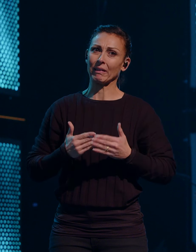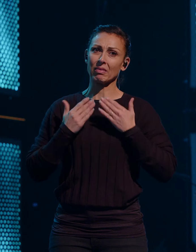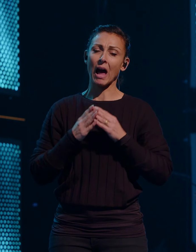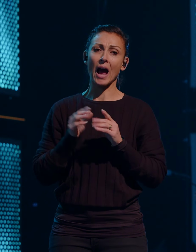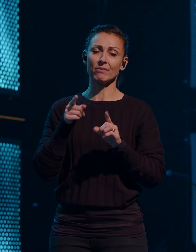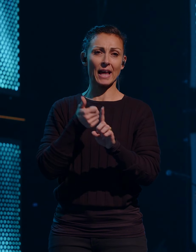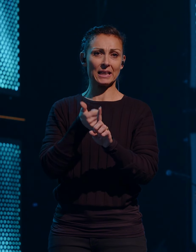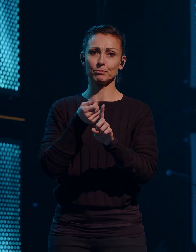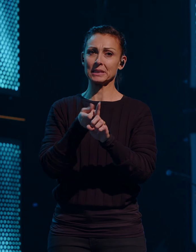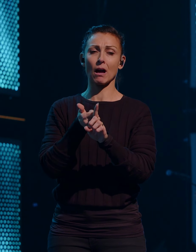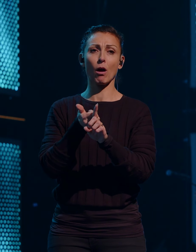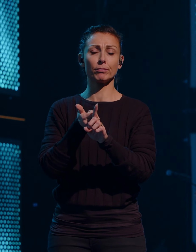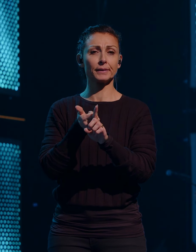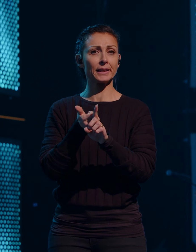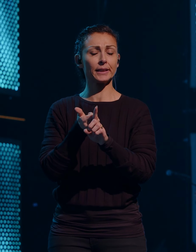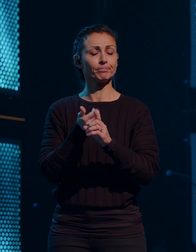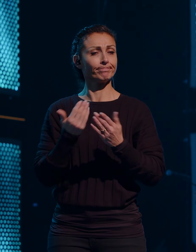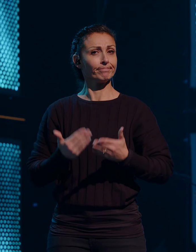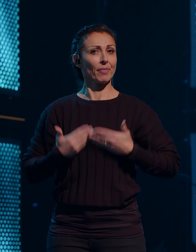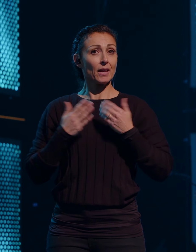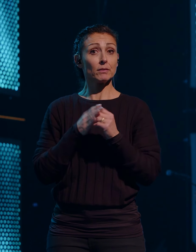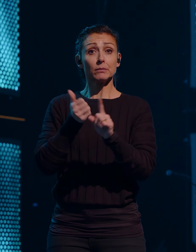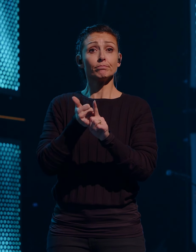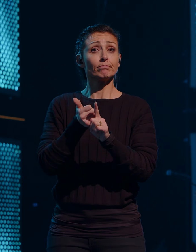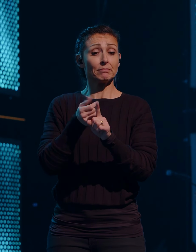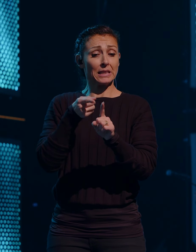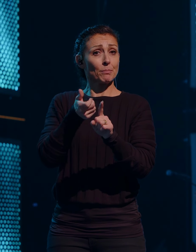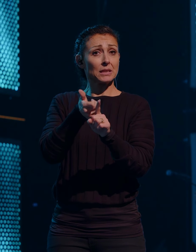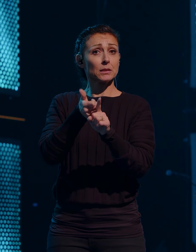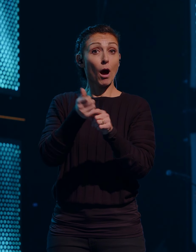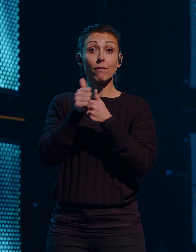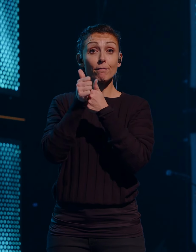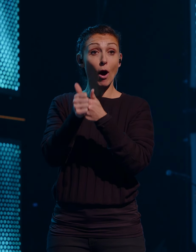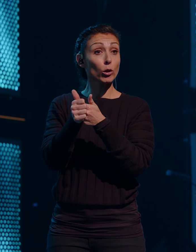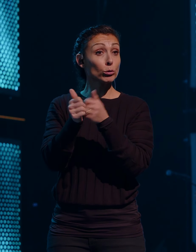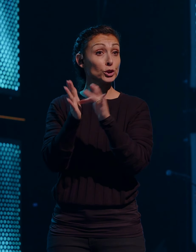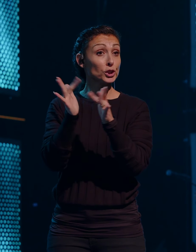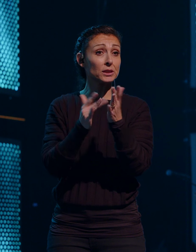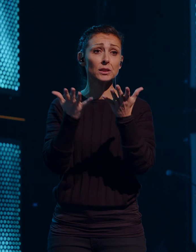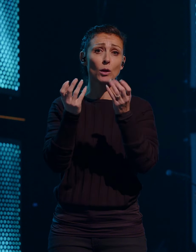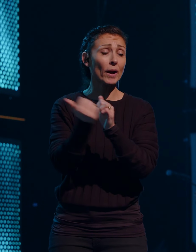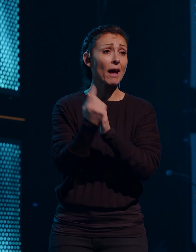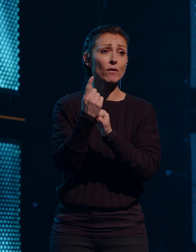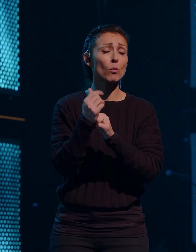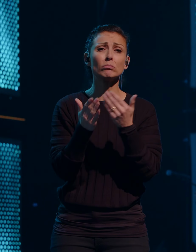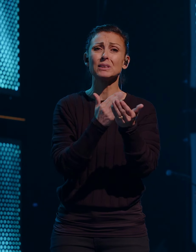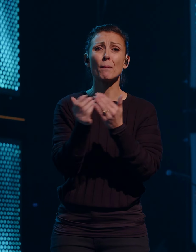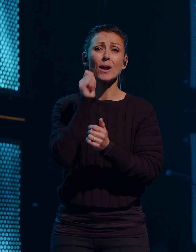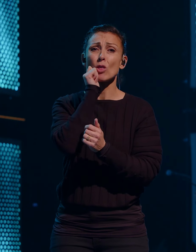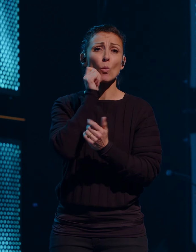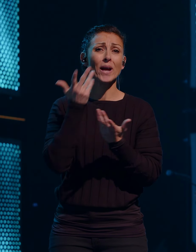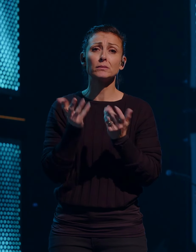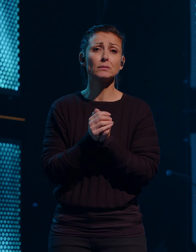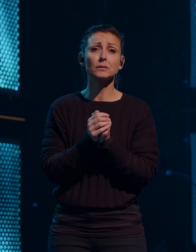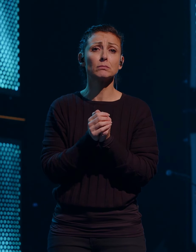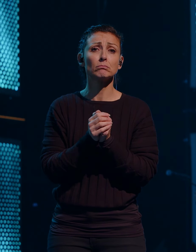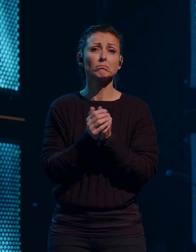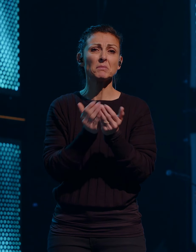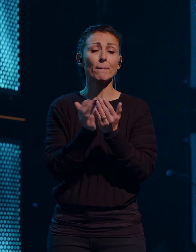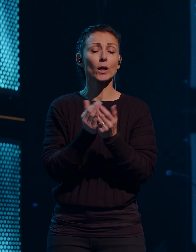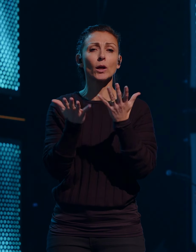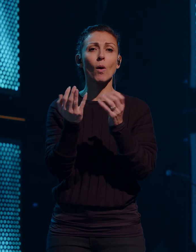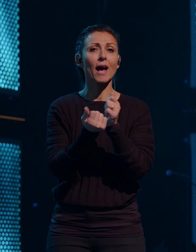lived. Dr. King was a follower of Jesus who wanted all people, every race, to love each other, and it was